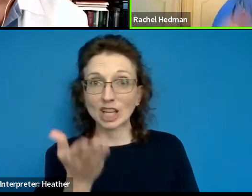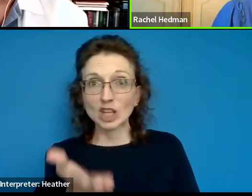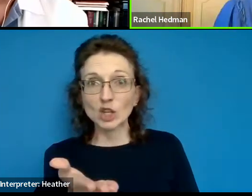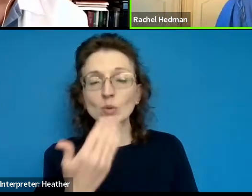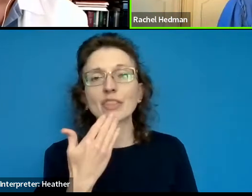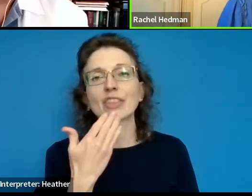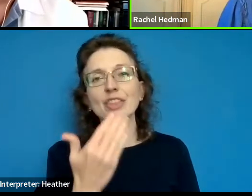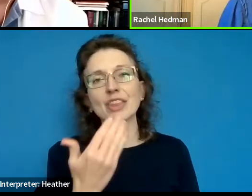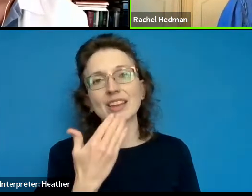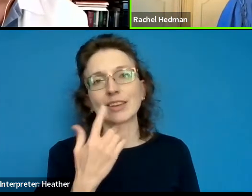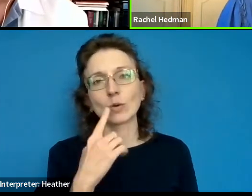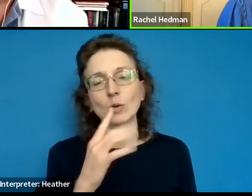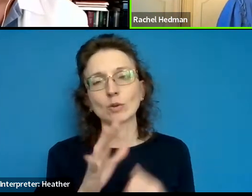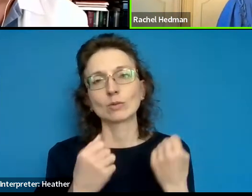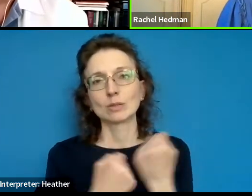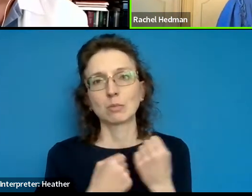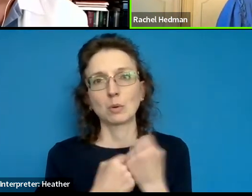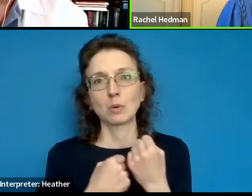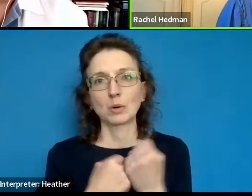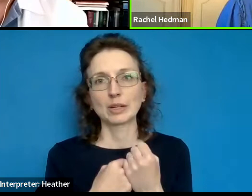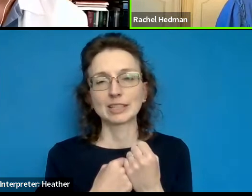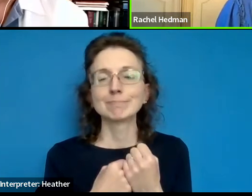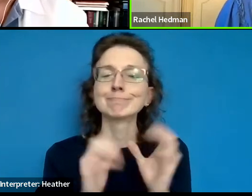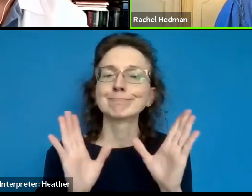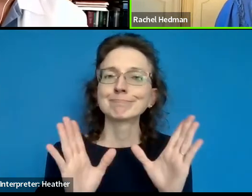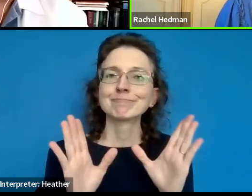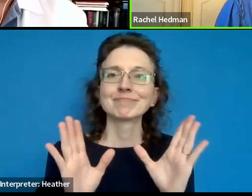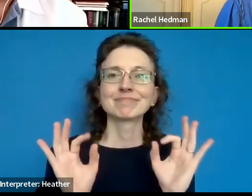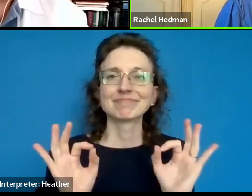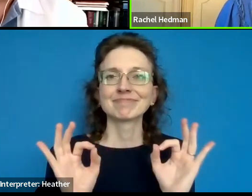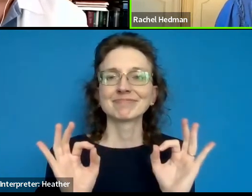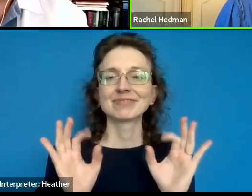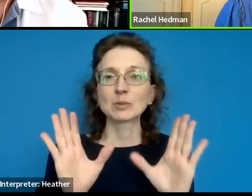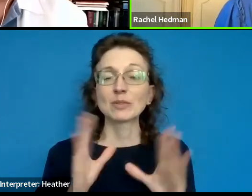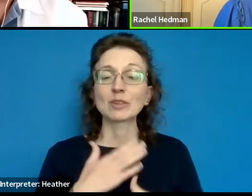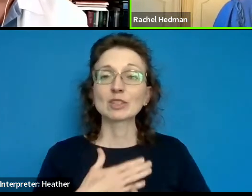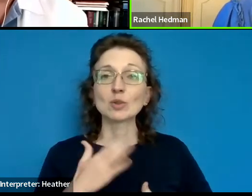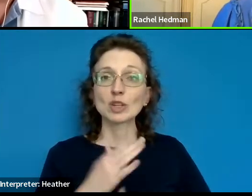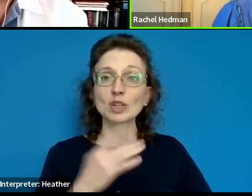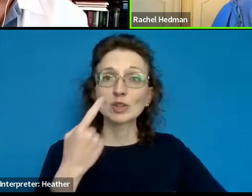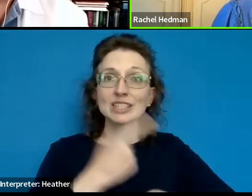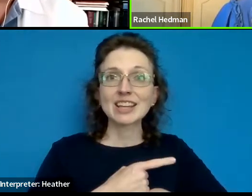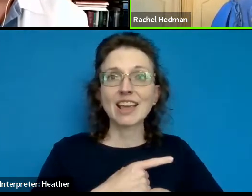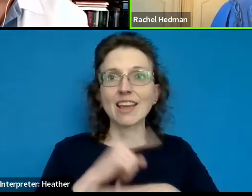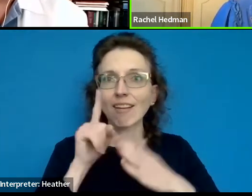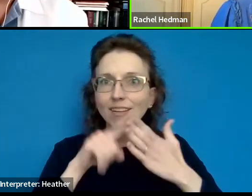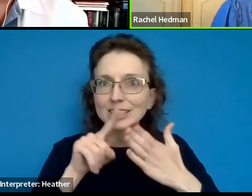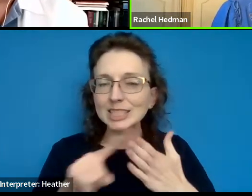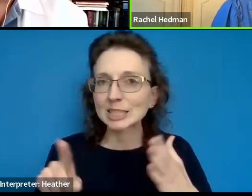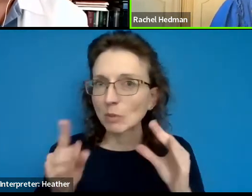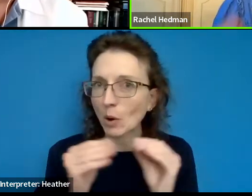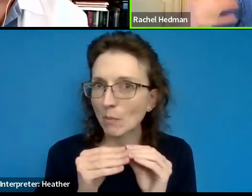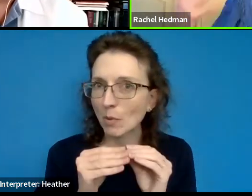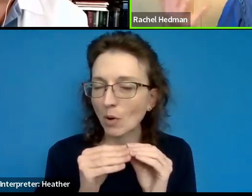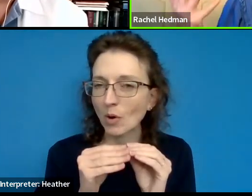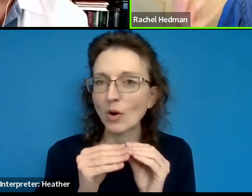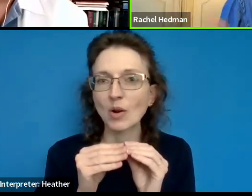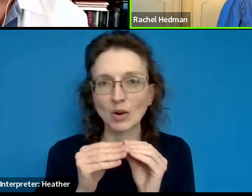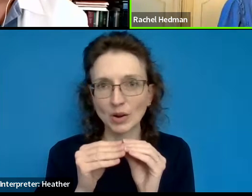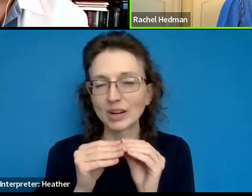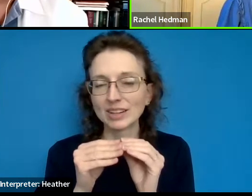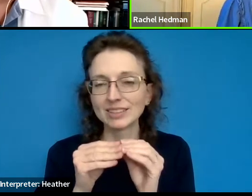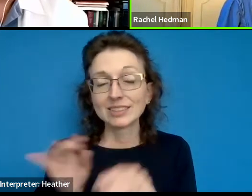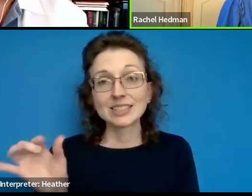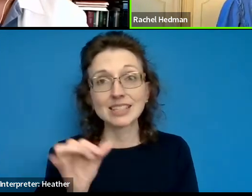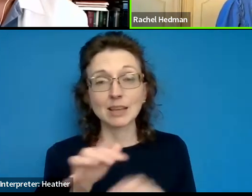to all of you. Again, it's been wonderful. Enjoy your day, explore more. And just like with